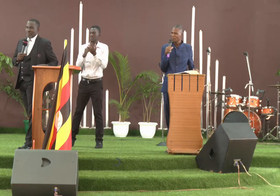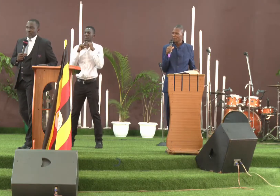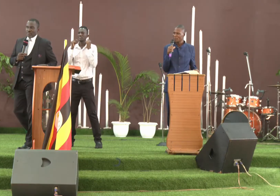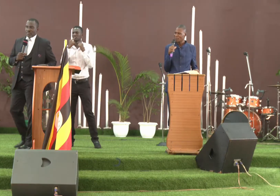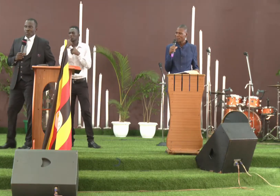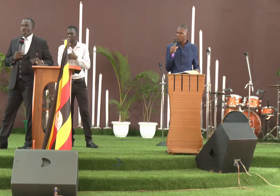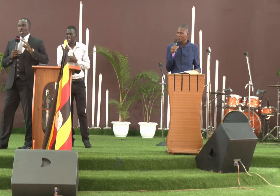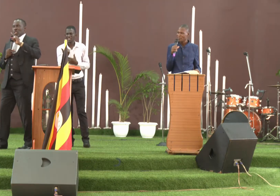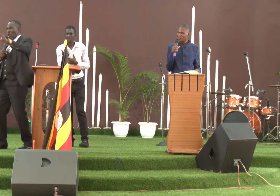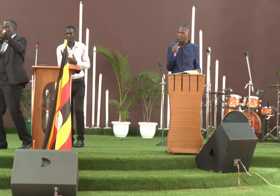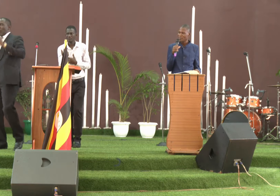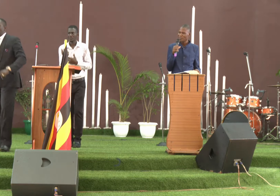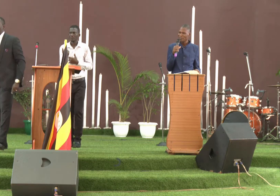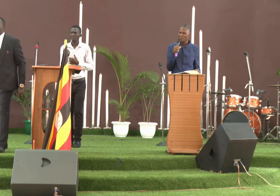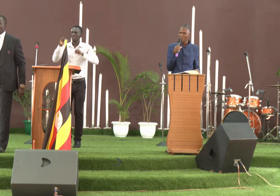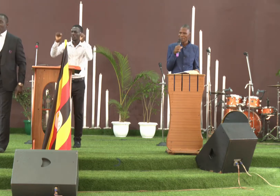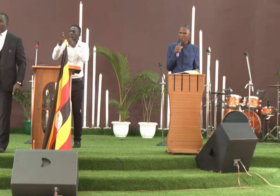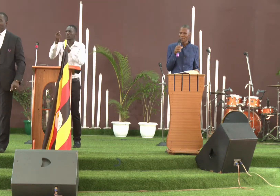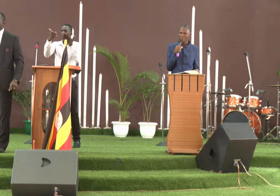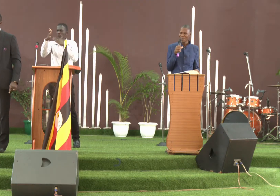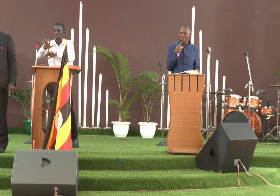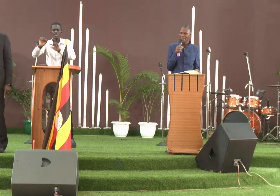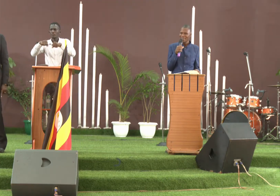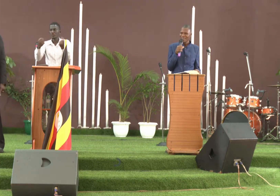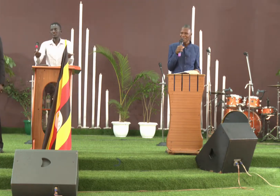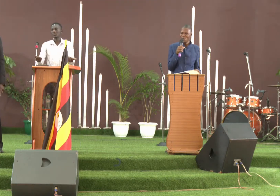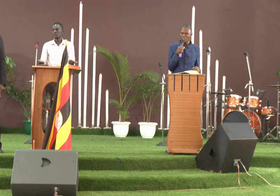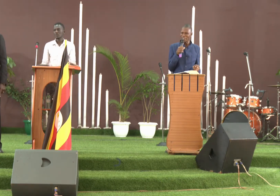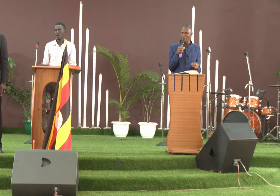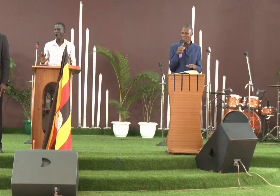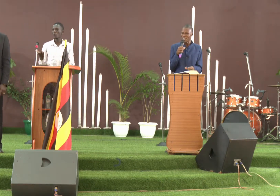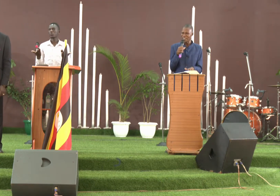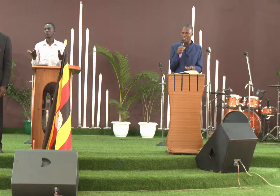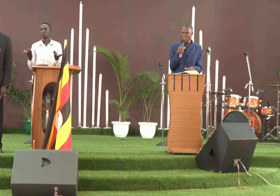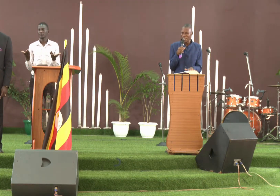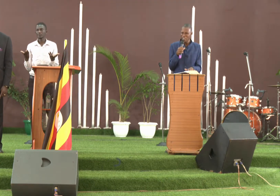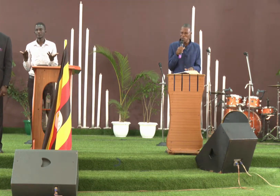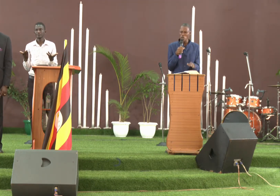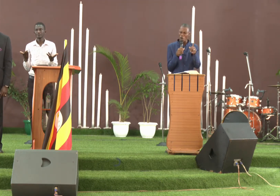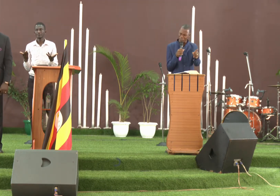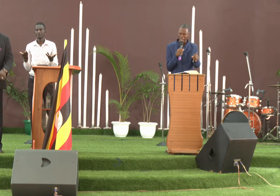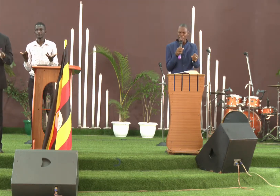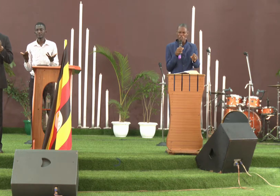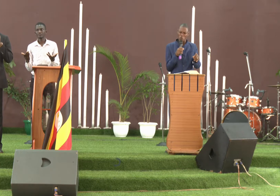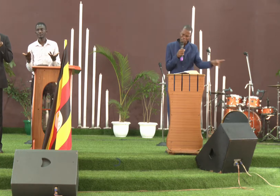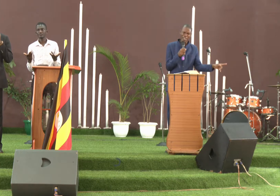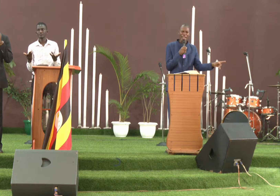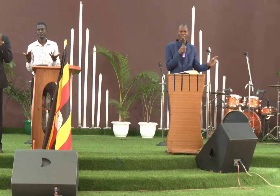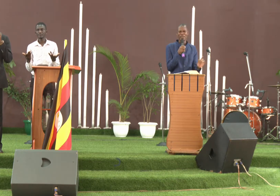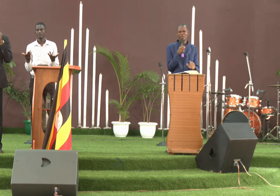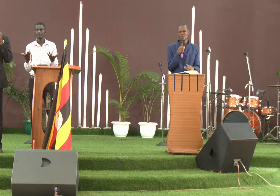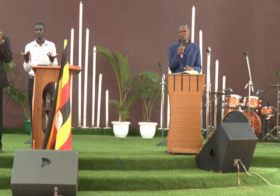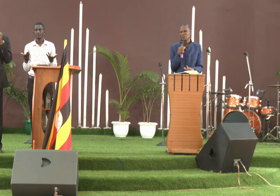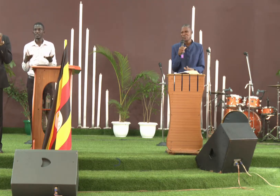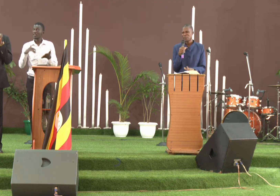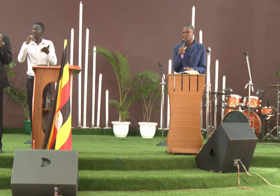abatugamba tojja kufa, tojja kufa. I pity the pastors that tell us you won't die, you won't die.